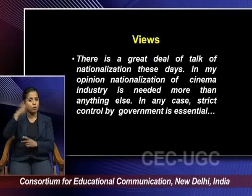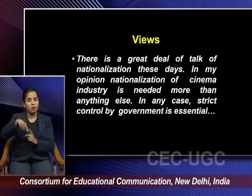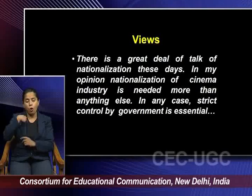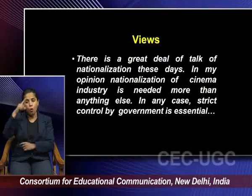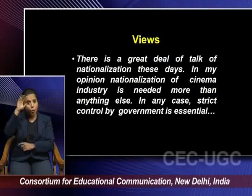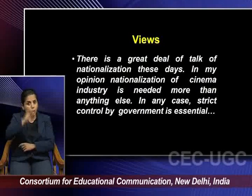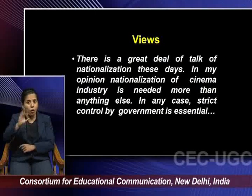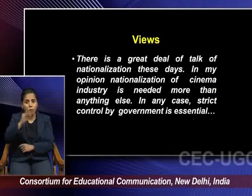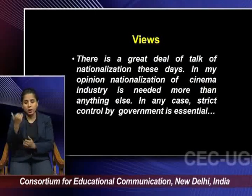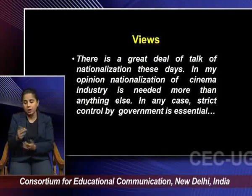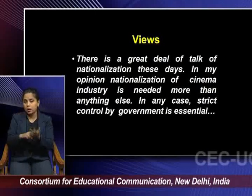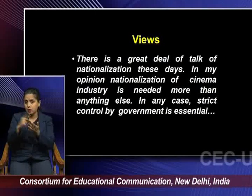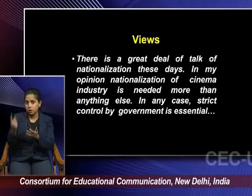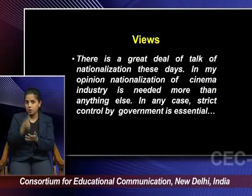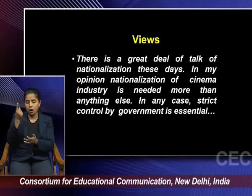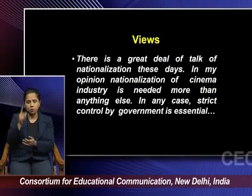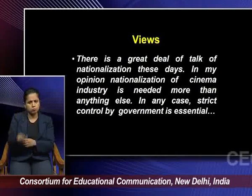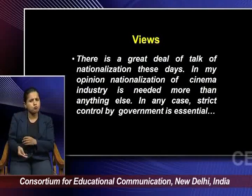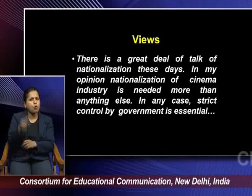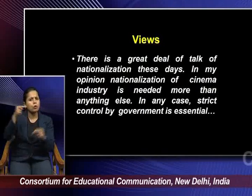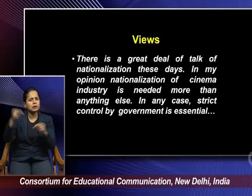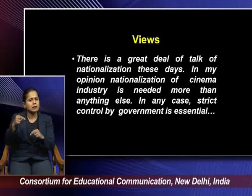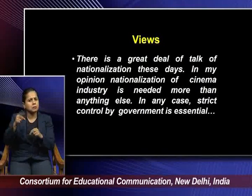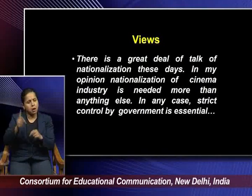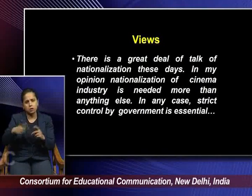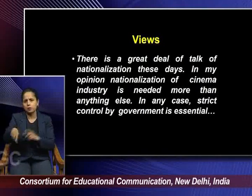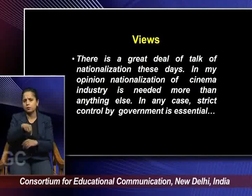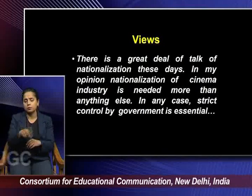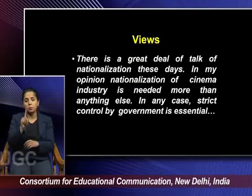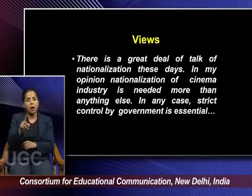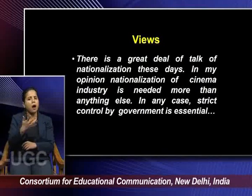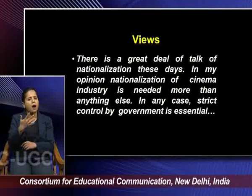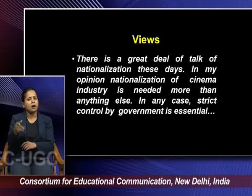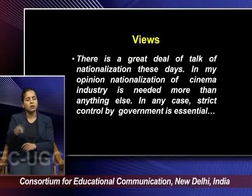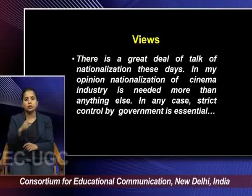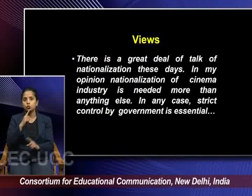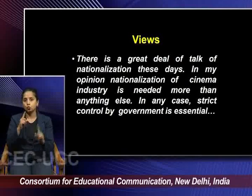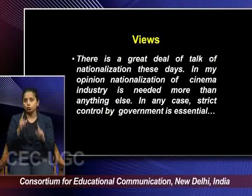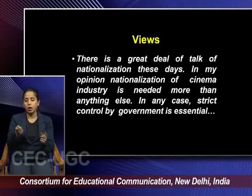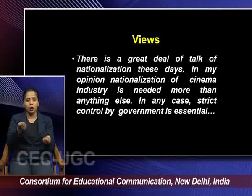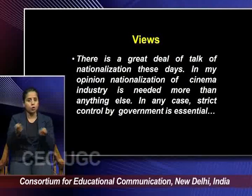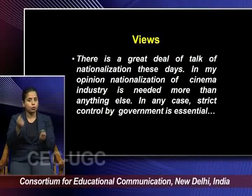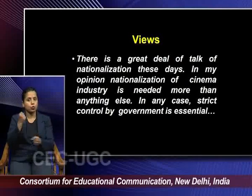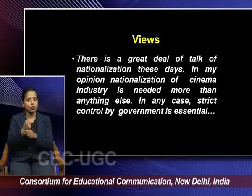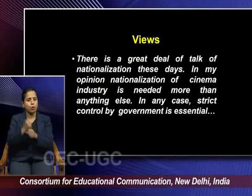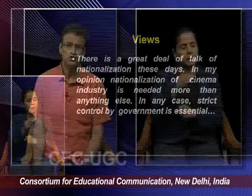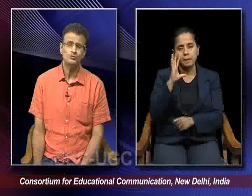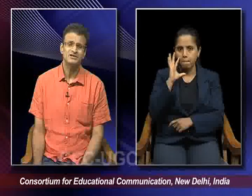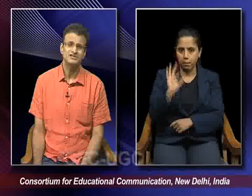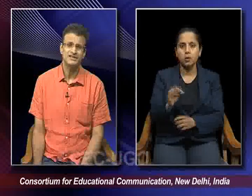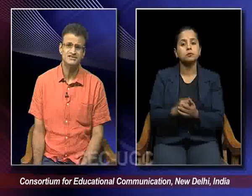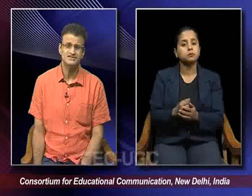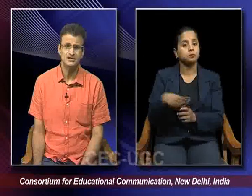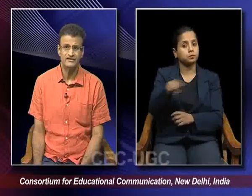the nationalization of cinema industry is needed more than anything else. In any case, strict control by government is essential. So